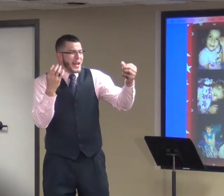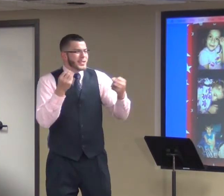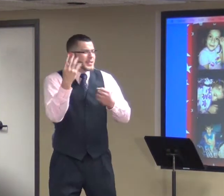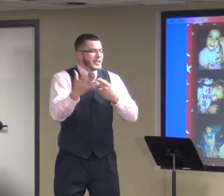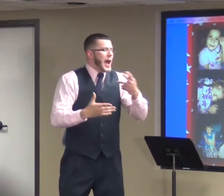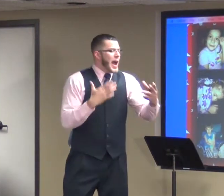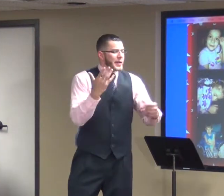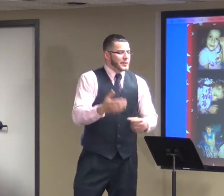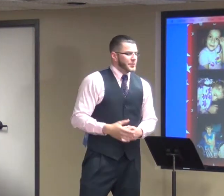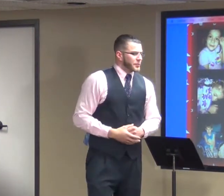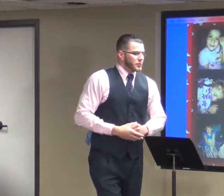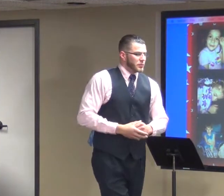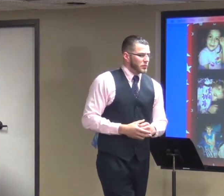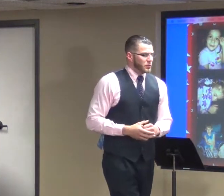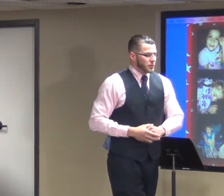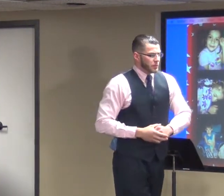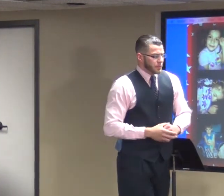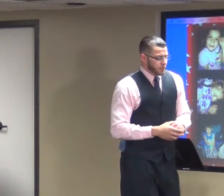hands to sign.